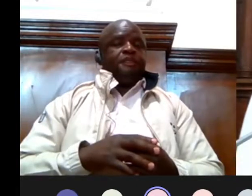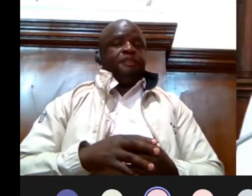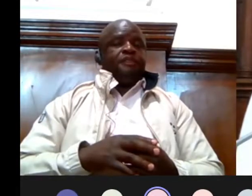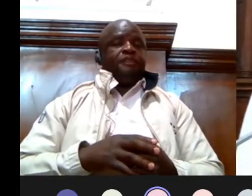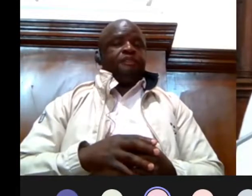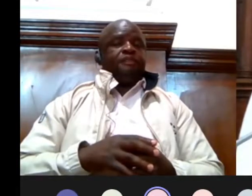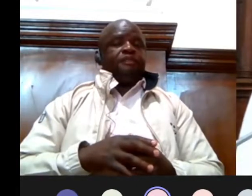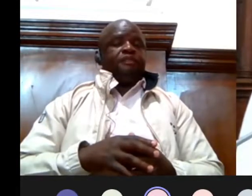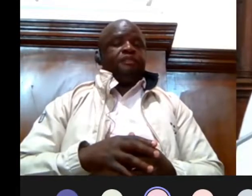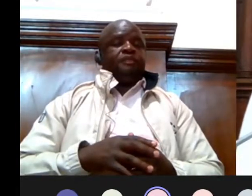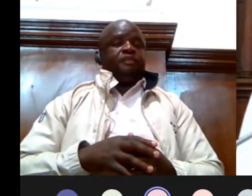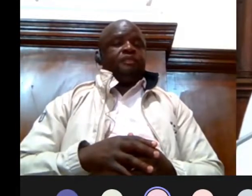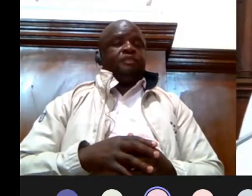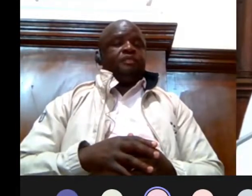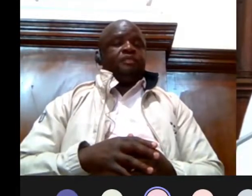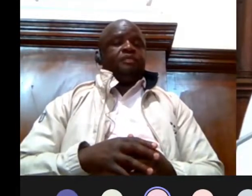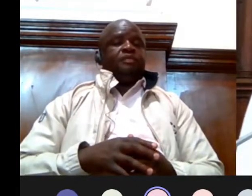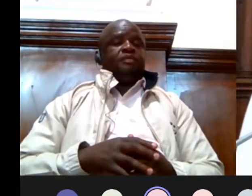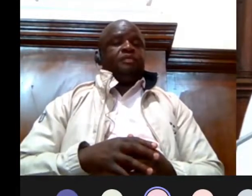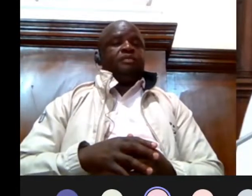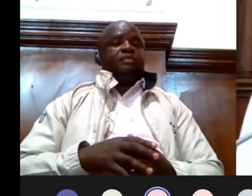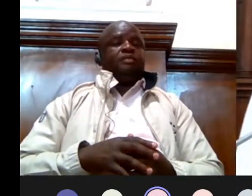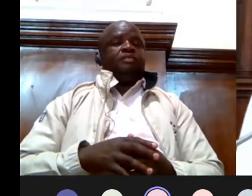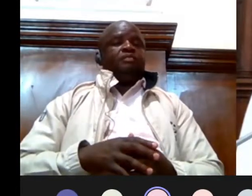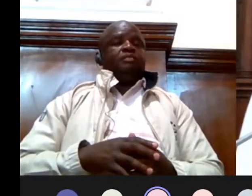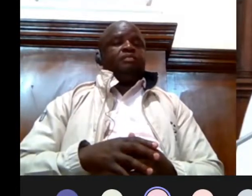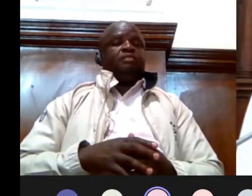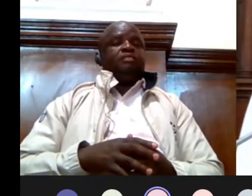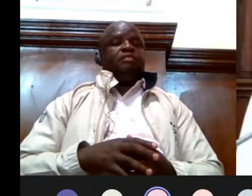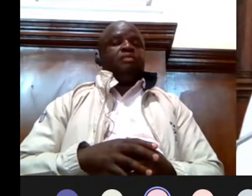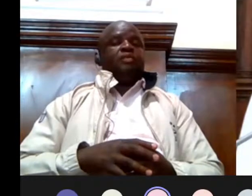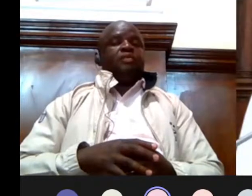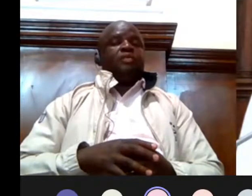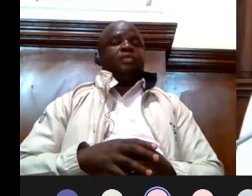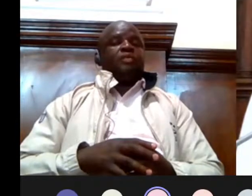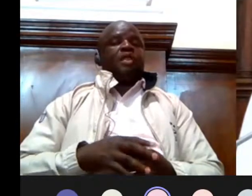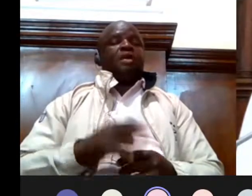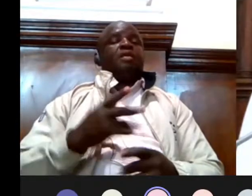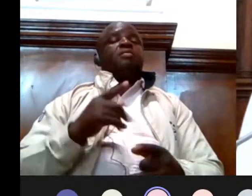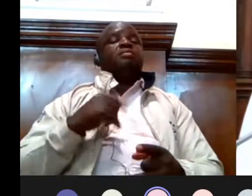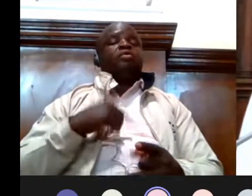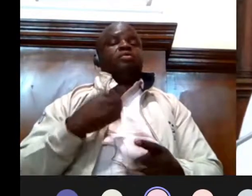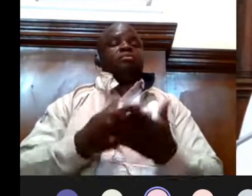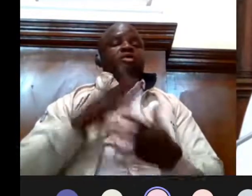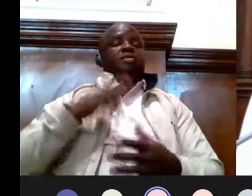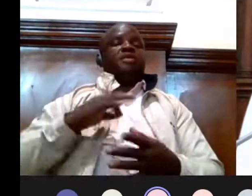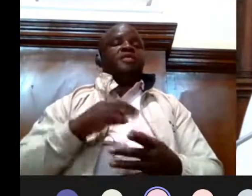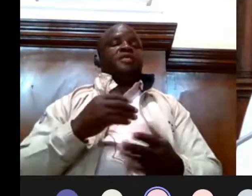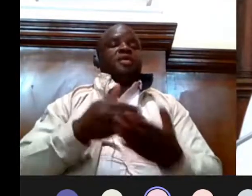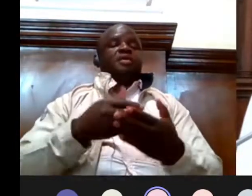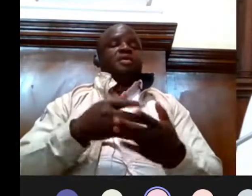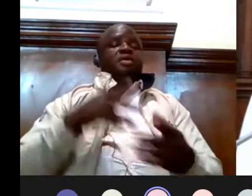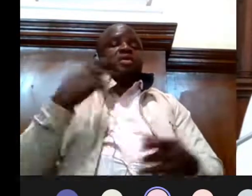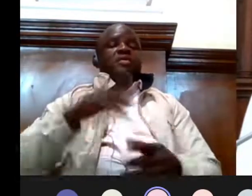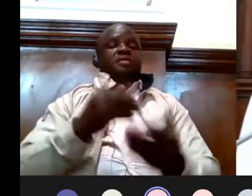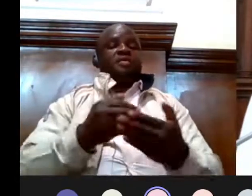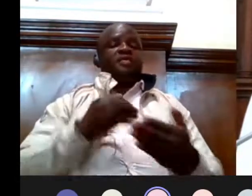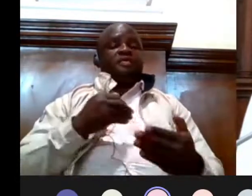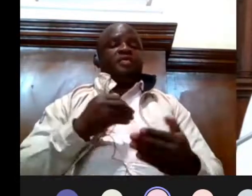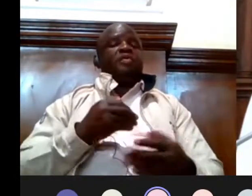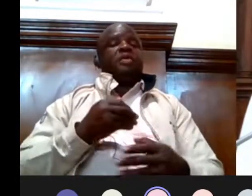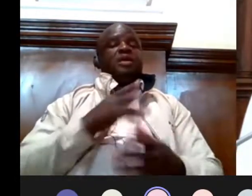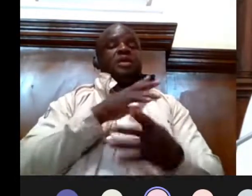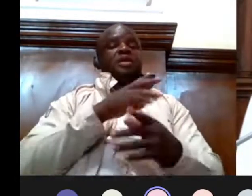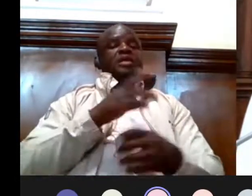meaningful and impactful. More than ever before, in the history of humanity.